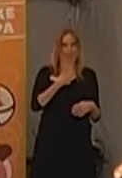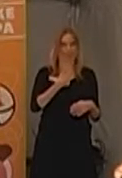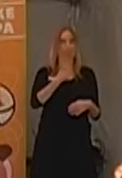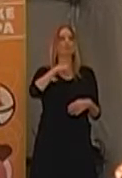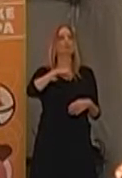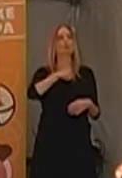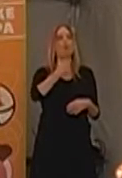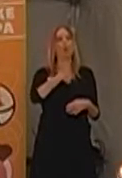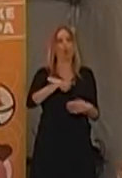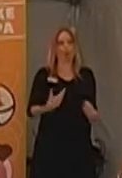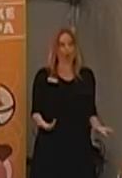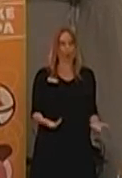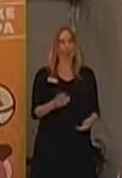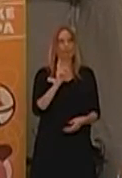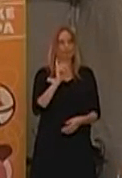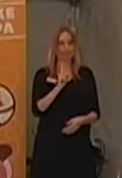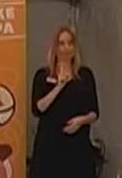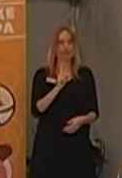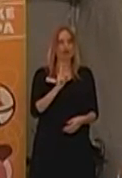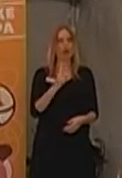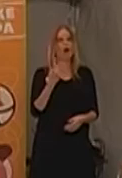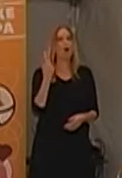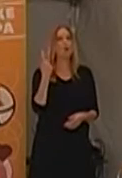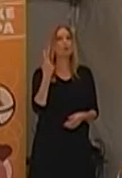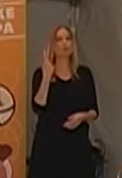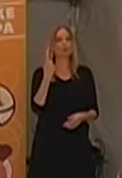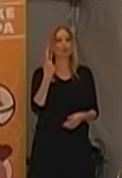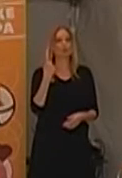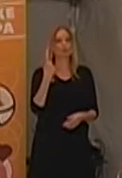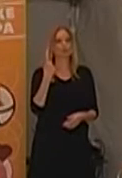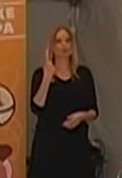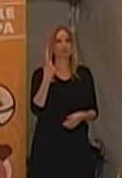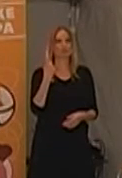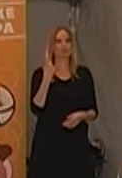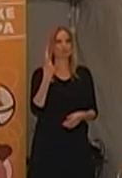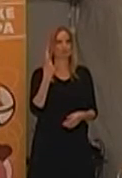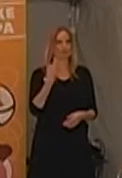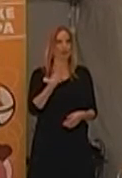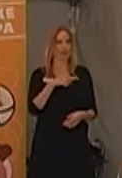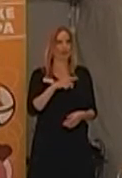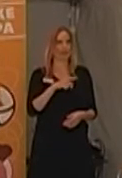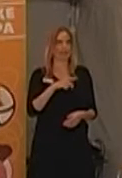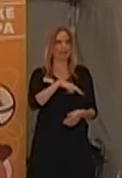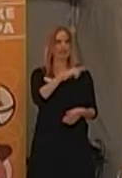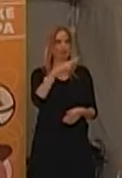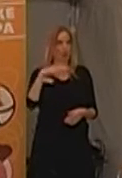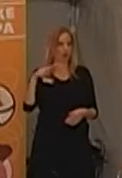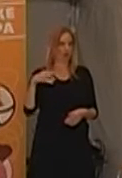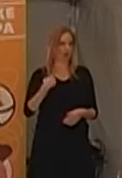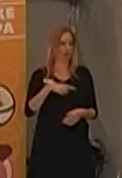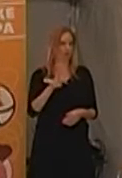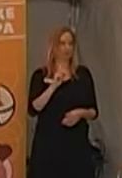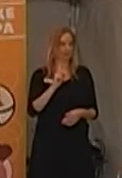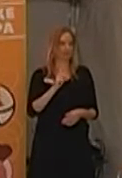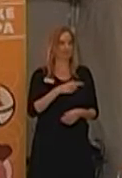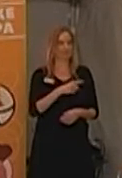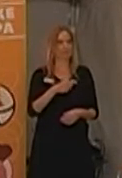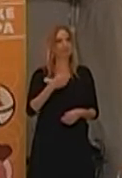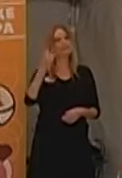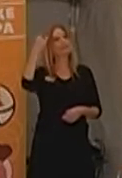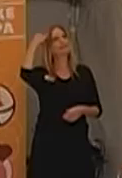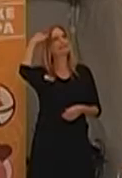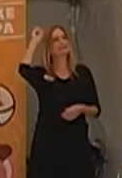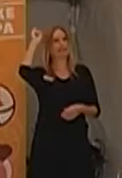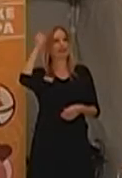I think one of the things that was in Norway before the welfare system came out as an idea